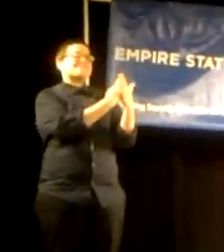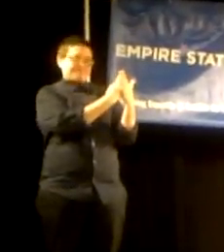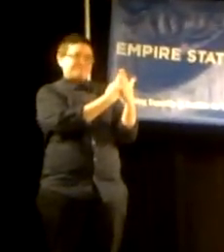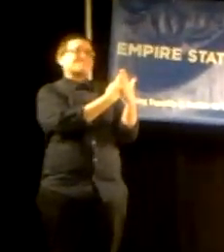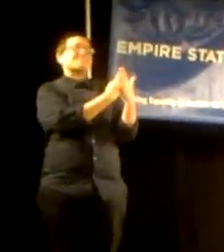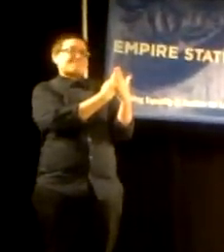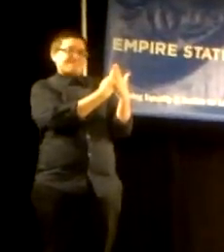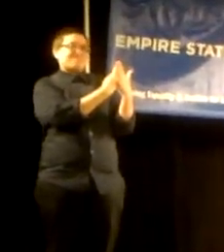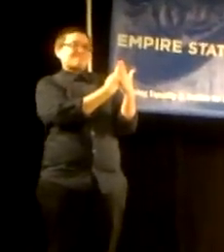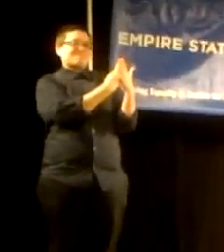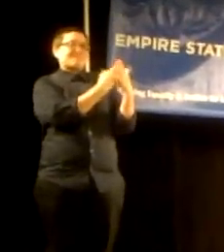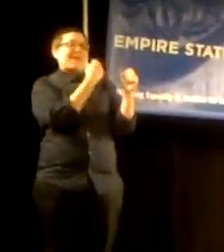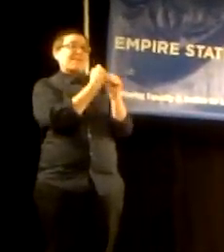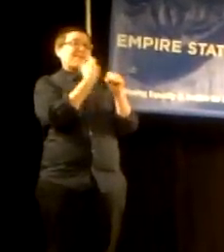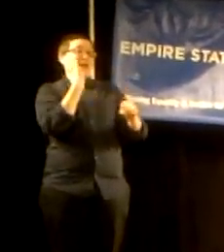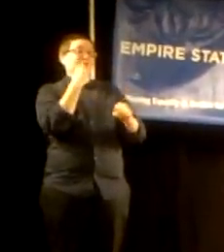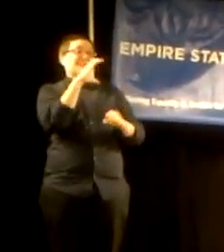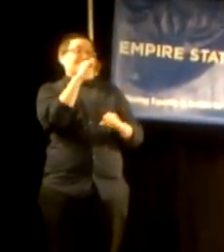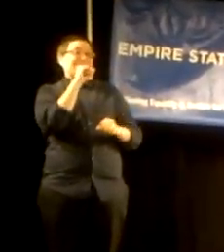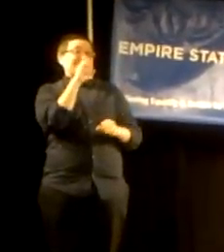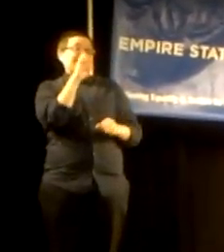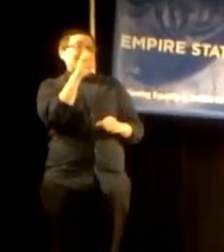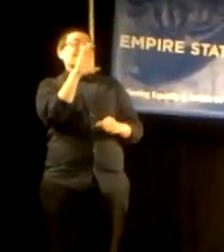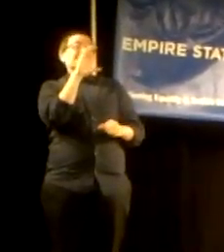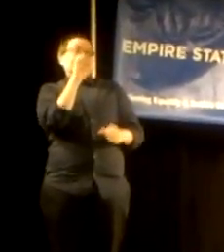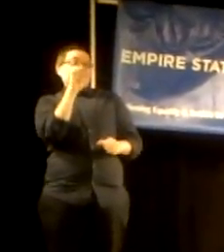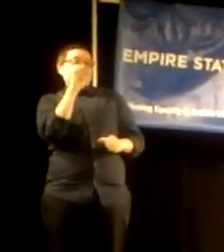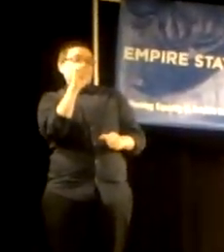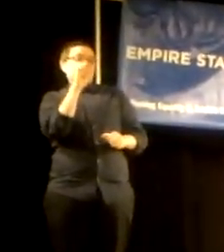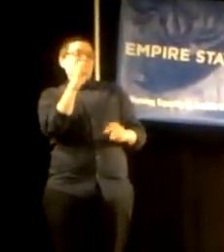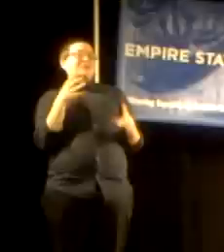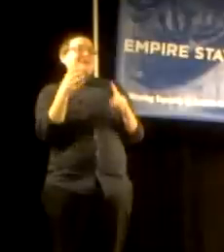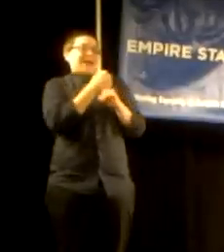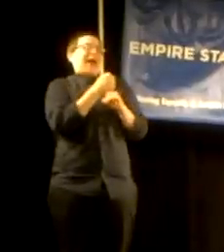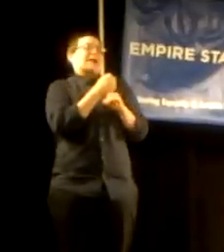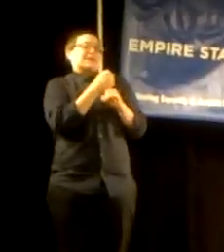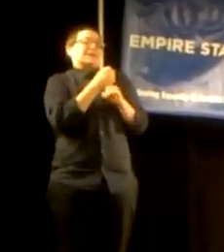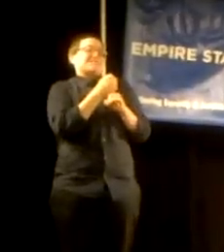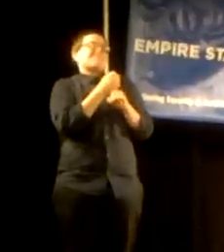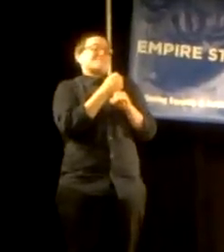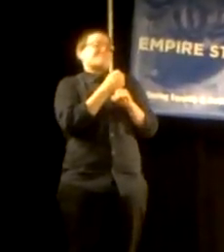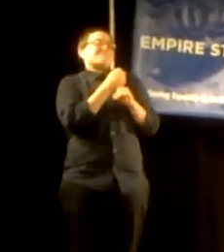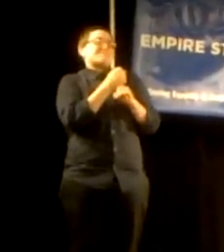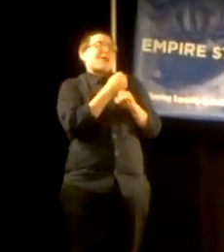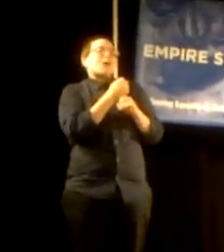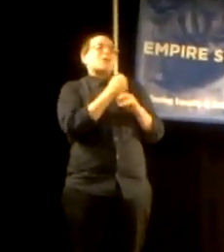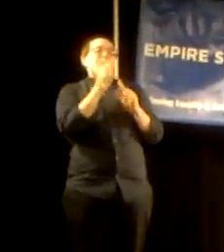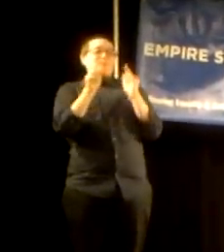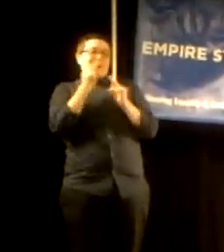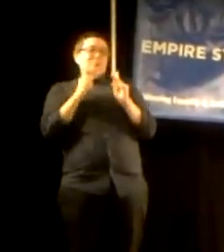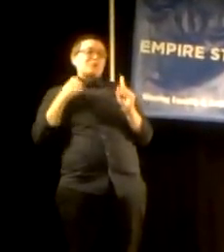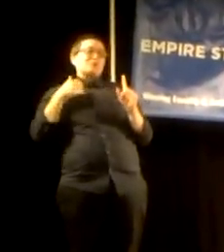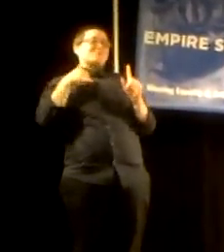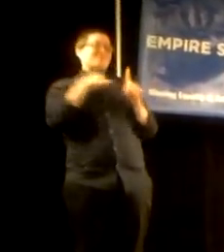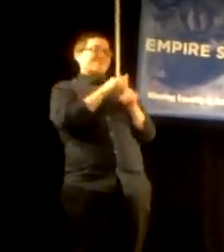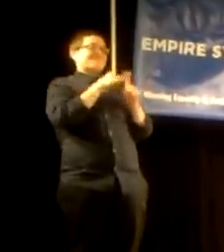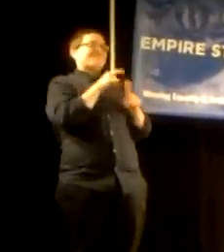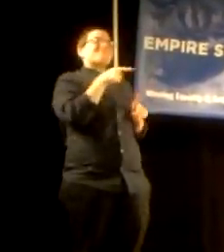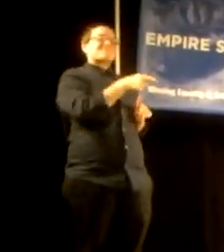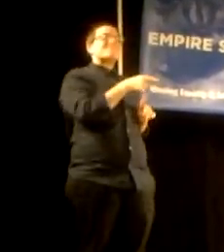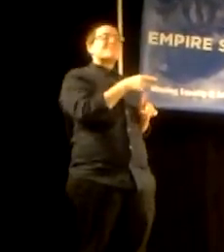Last year, C.C. and a group of her friends were attacked. Racist and transphobic slurs were used during the attack.